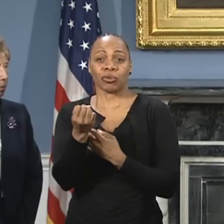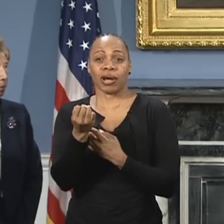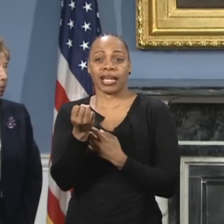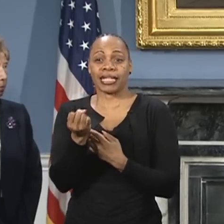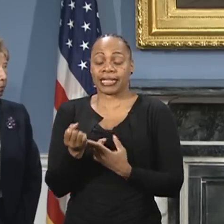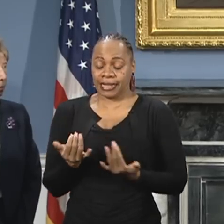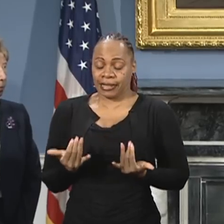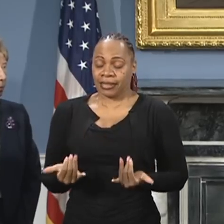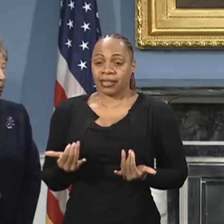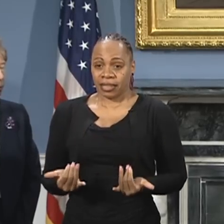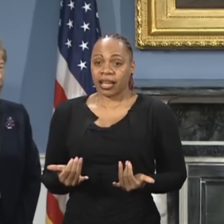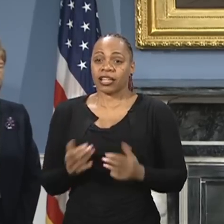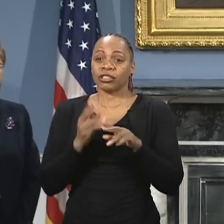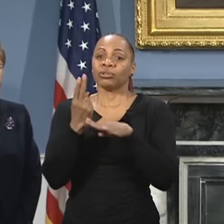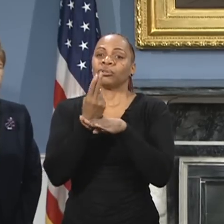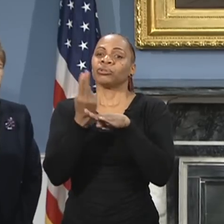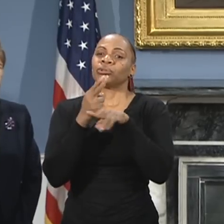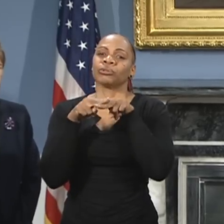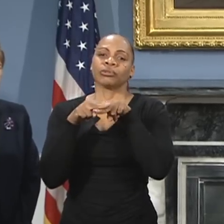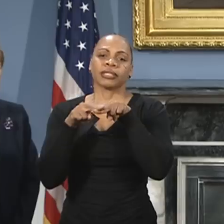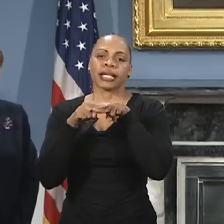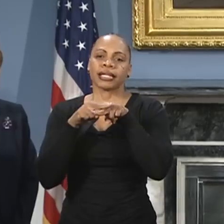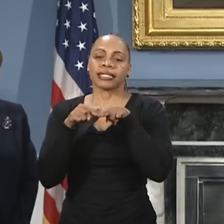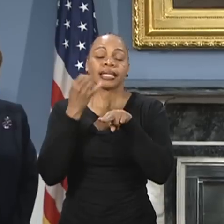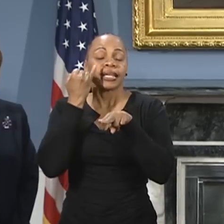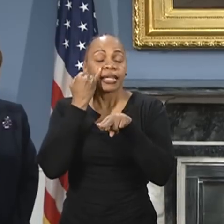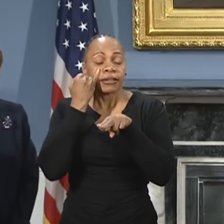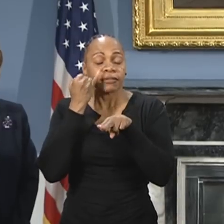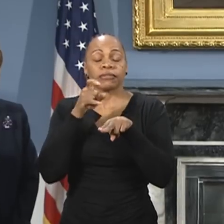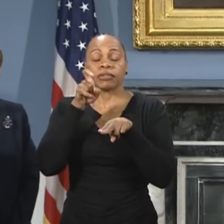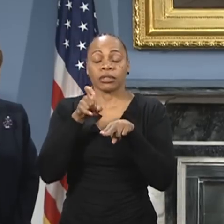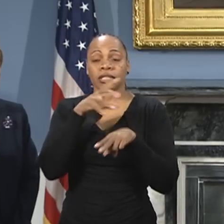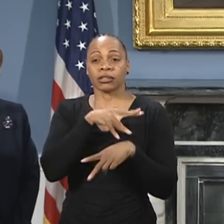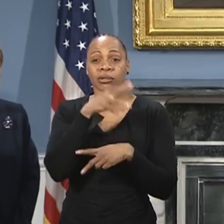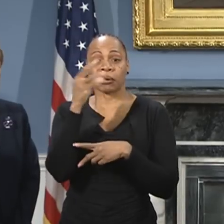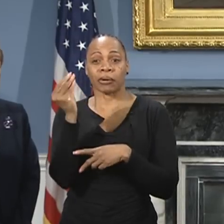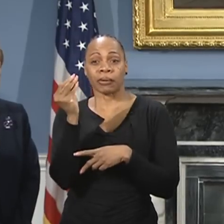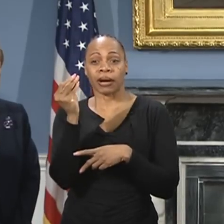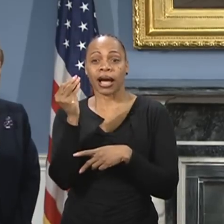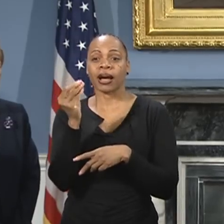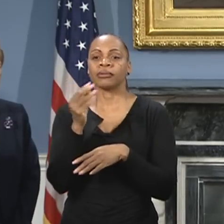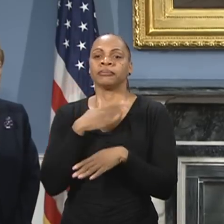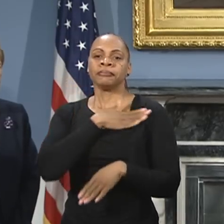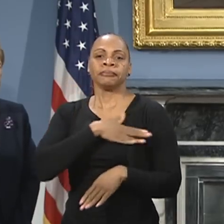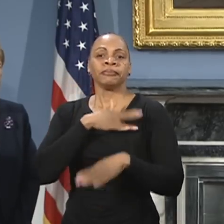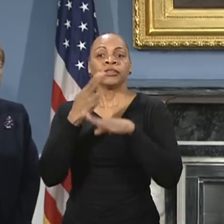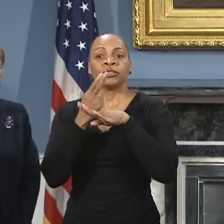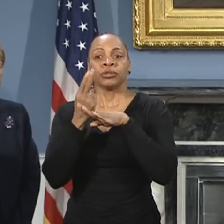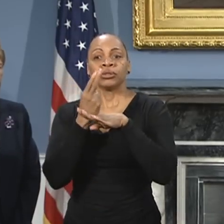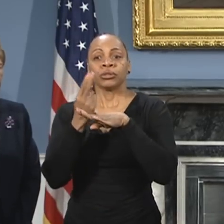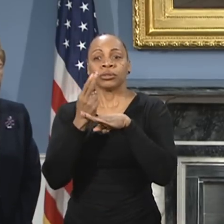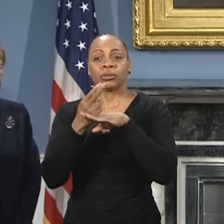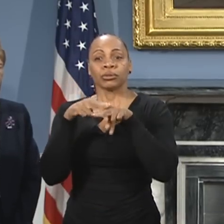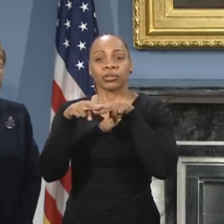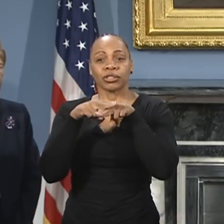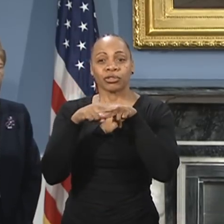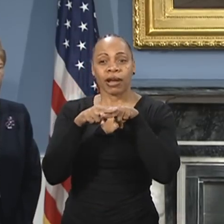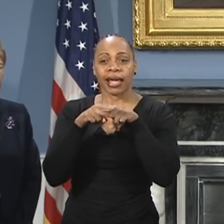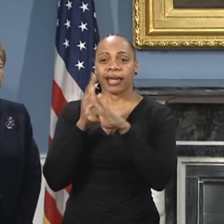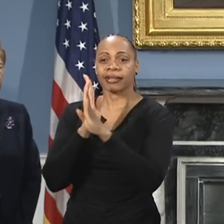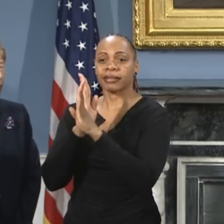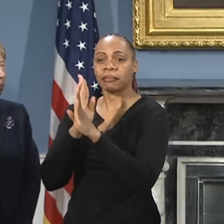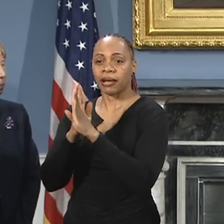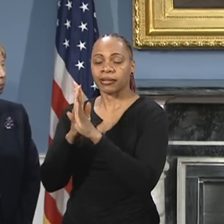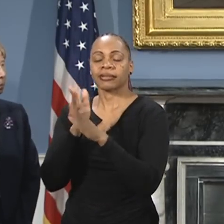mass transit to the maximum extent possible. If you have to go out, please use mass transit. It will be faster, it will